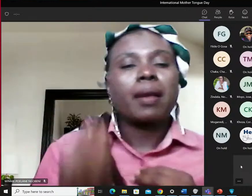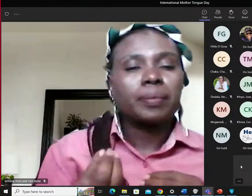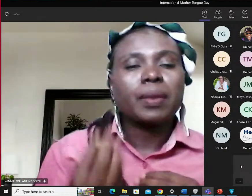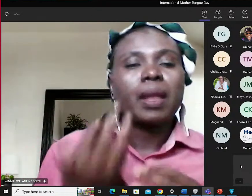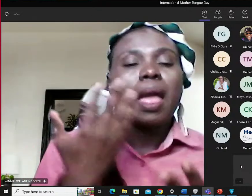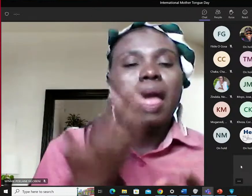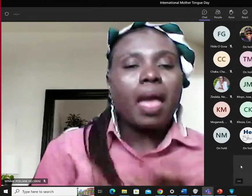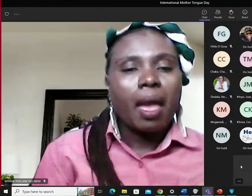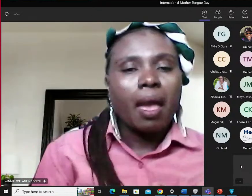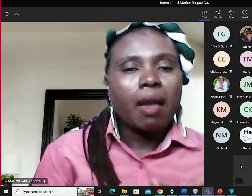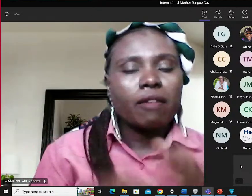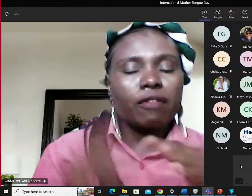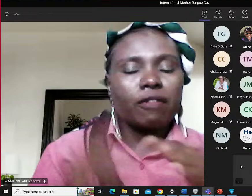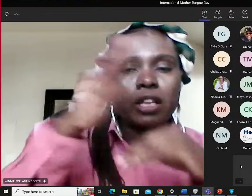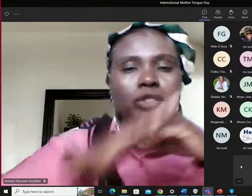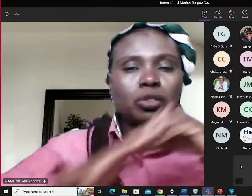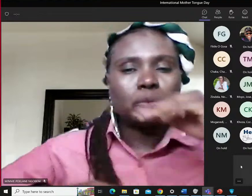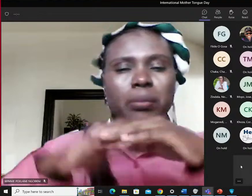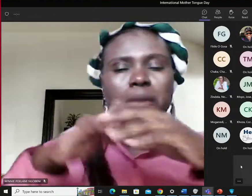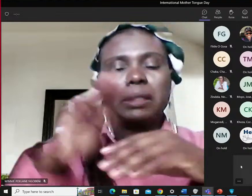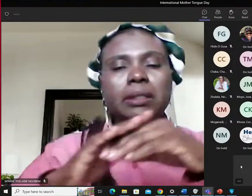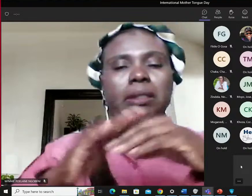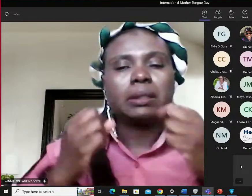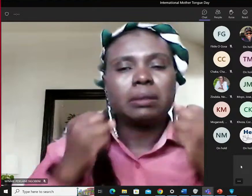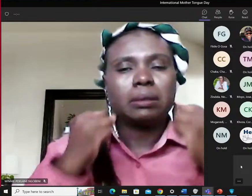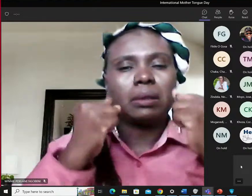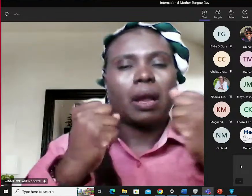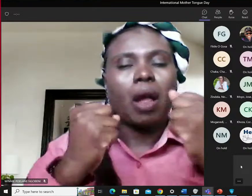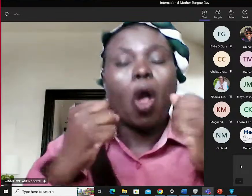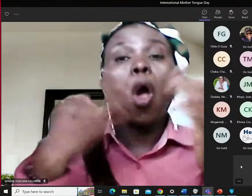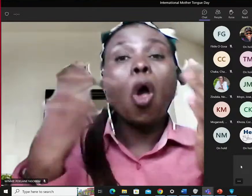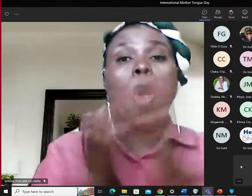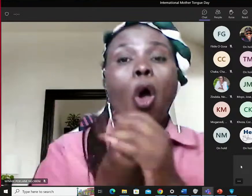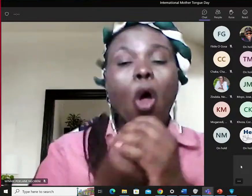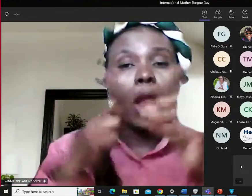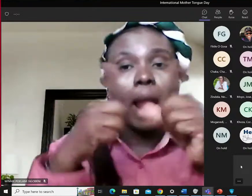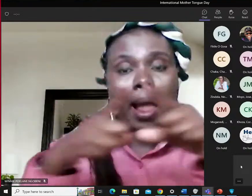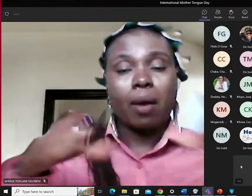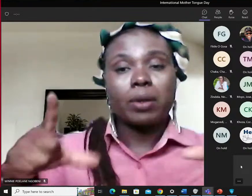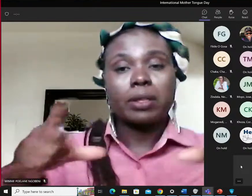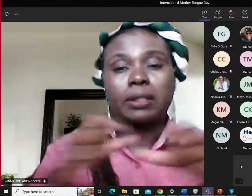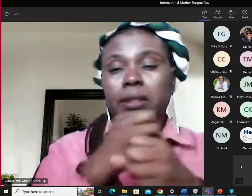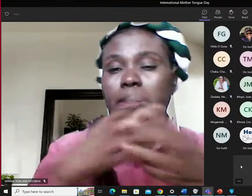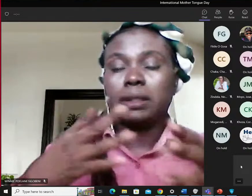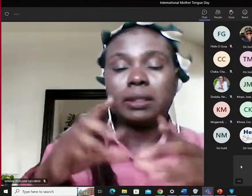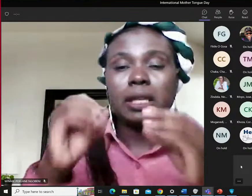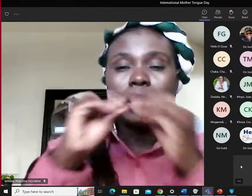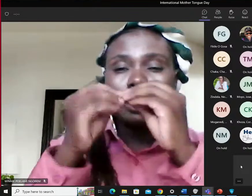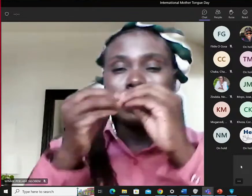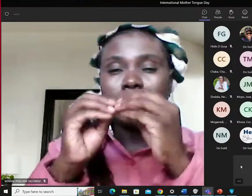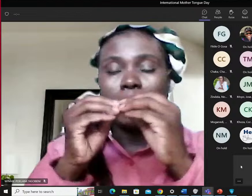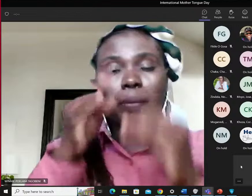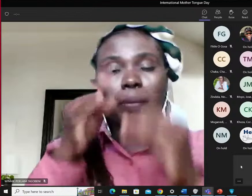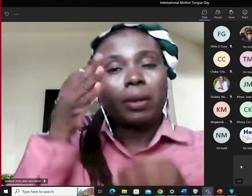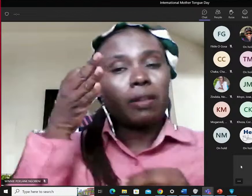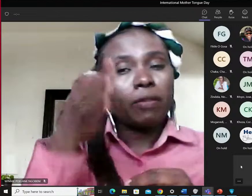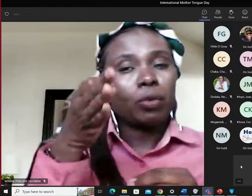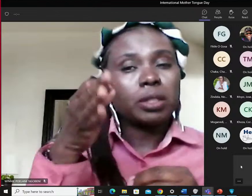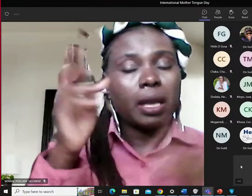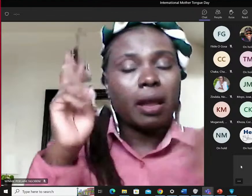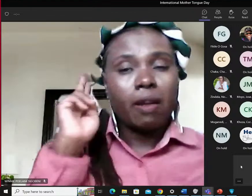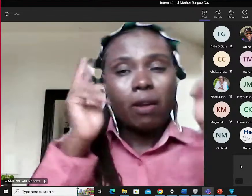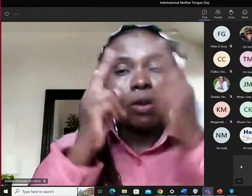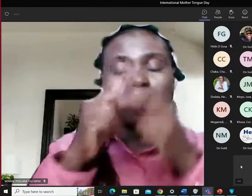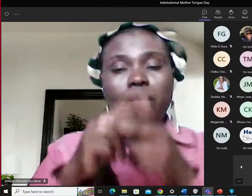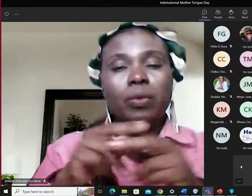build capacity in all South African languages. In shaping futures, the institution has to bring about